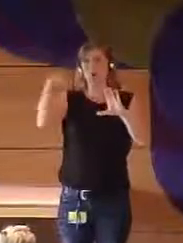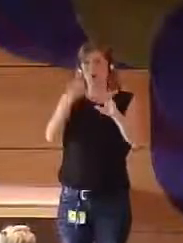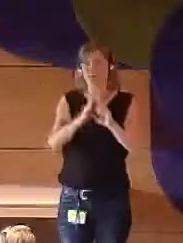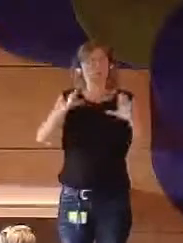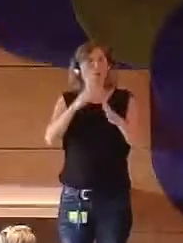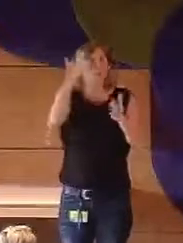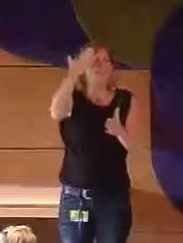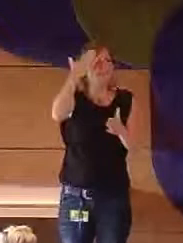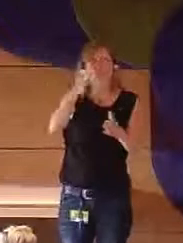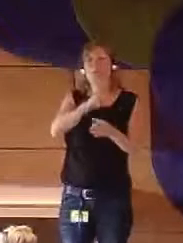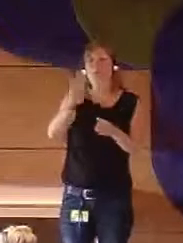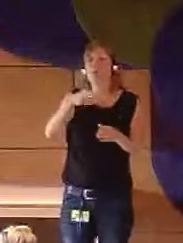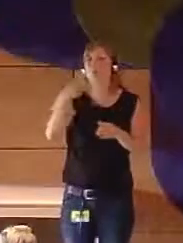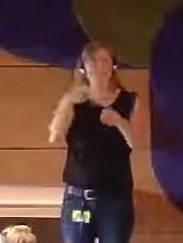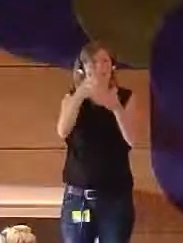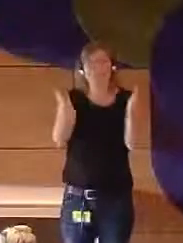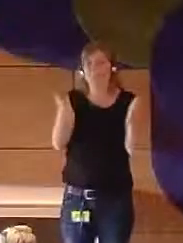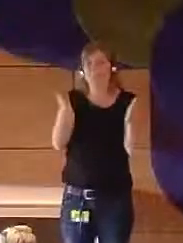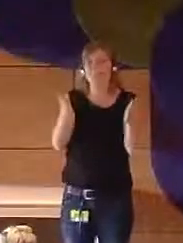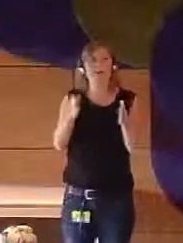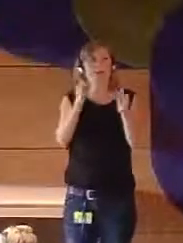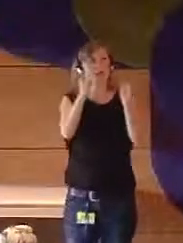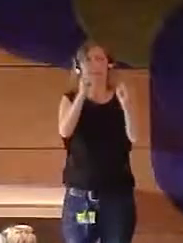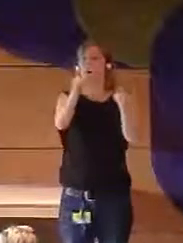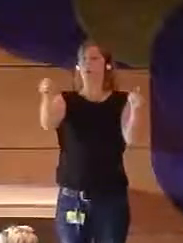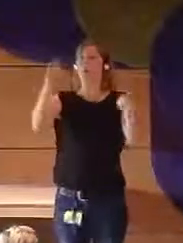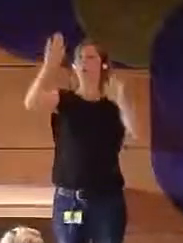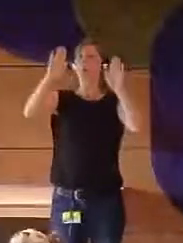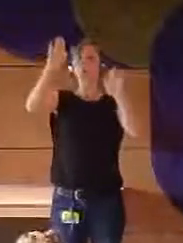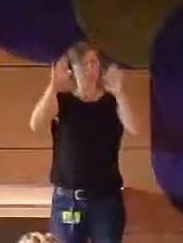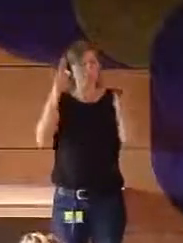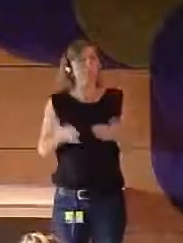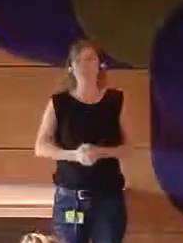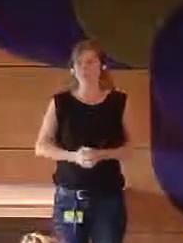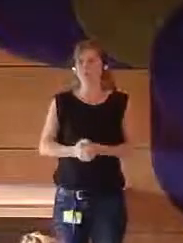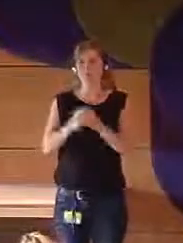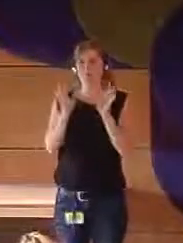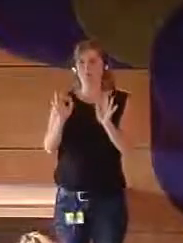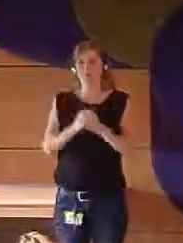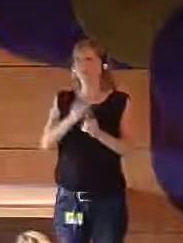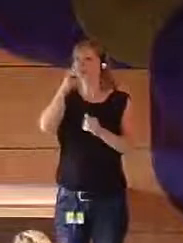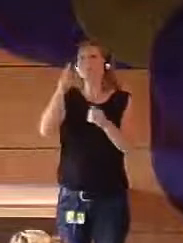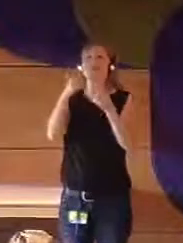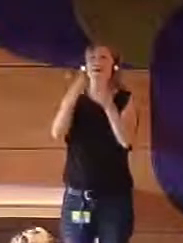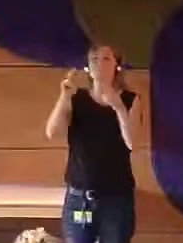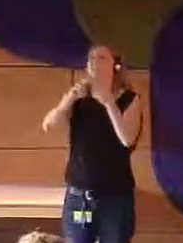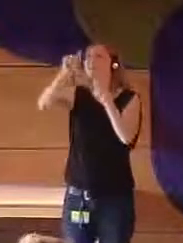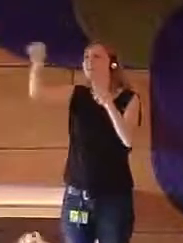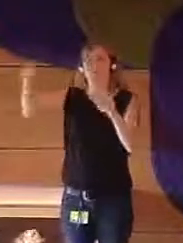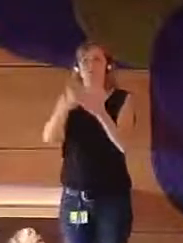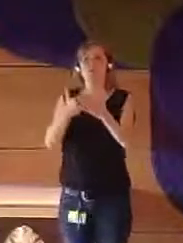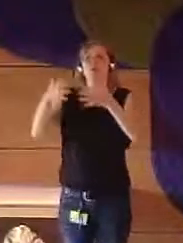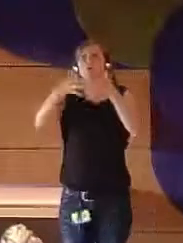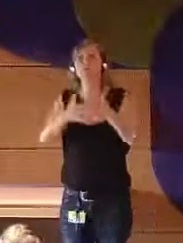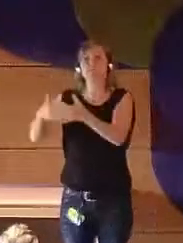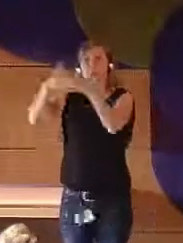Thank you. When I go to the American meeting, they have heard of Birmingham, but it's the Birmingham in Alabama. This is